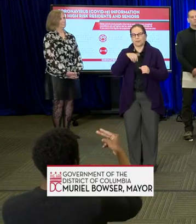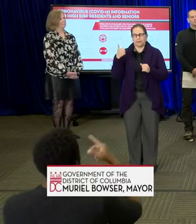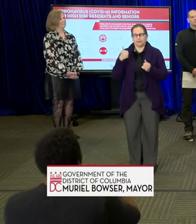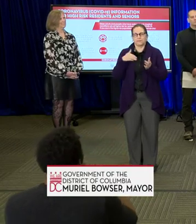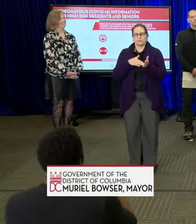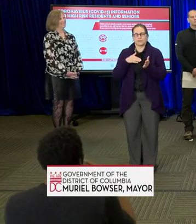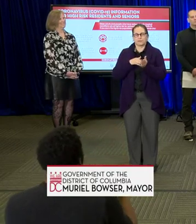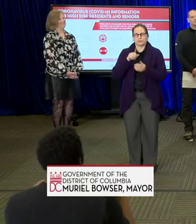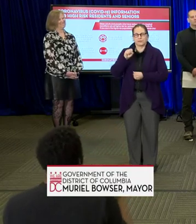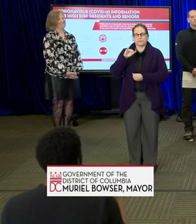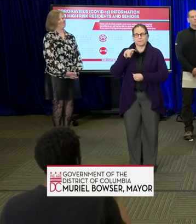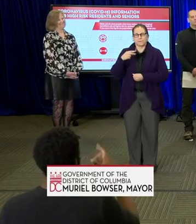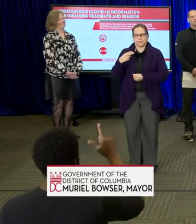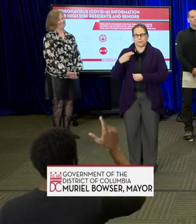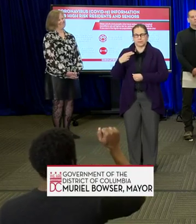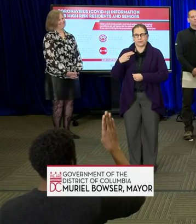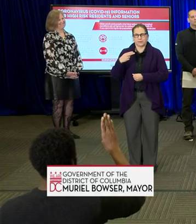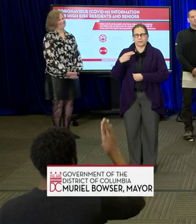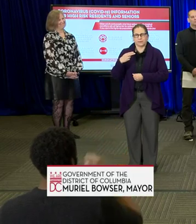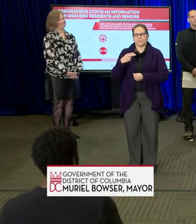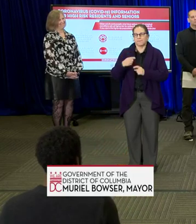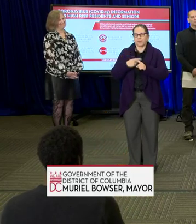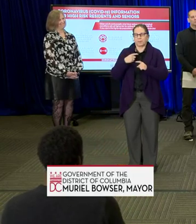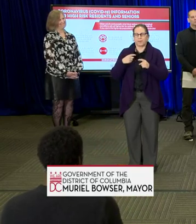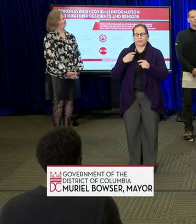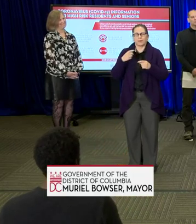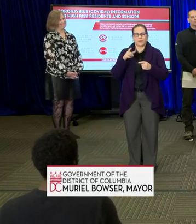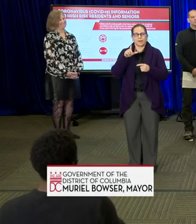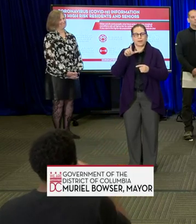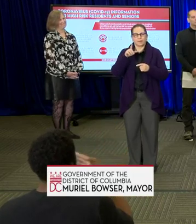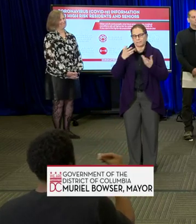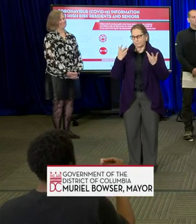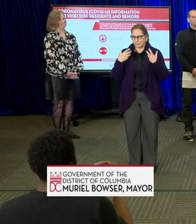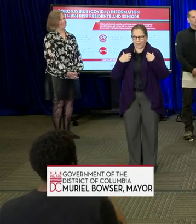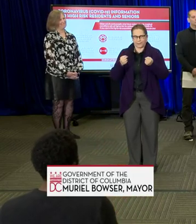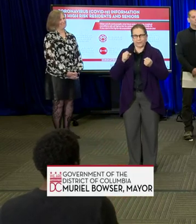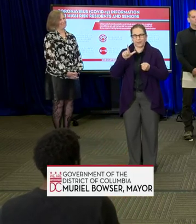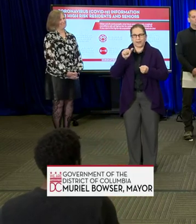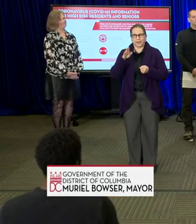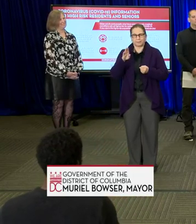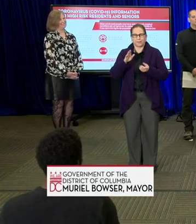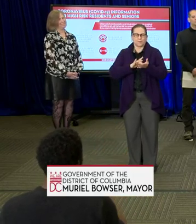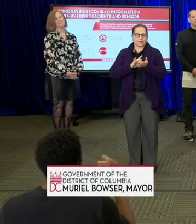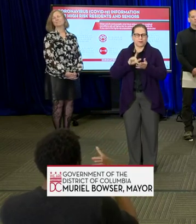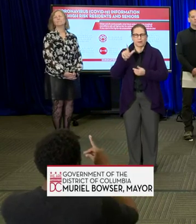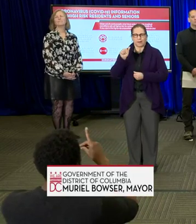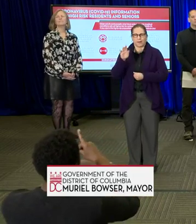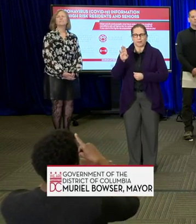and our Crime Lab as well, and Deputy Mayor Kevin Donahue. We can take